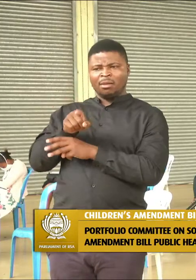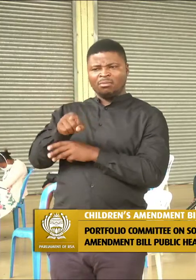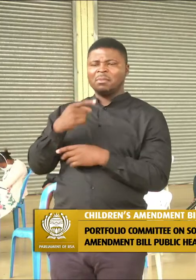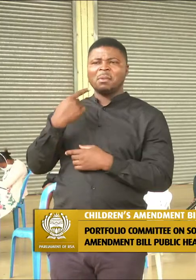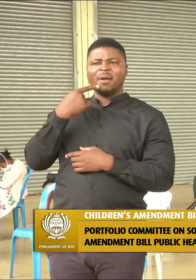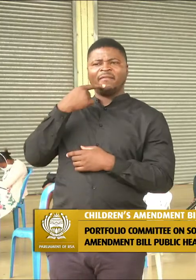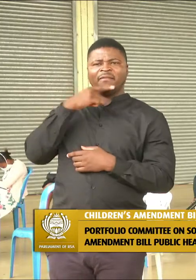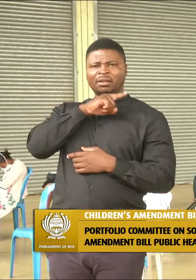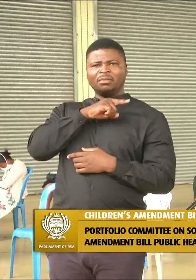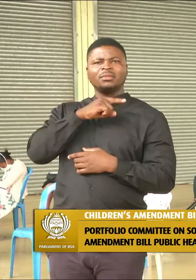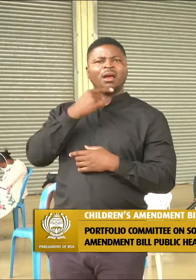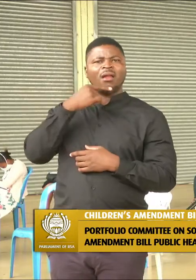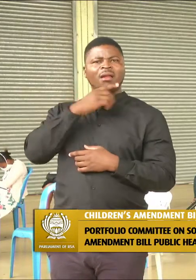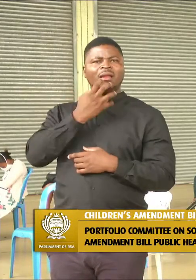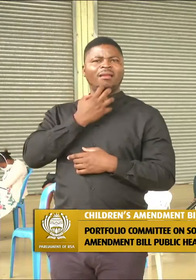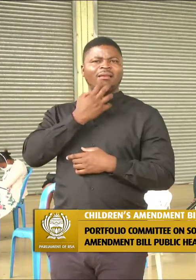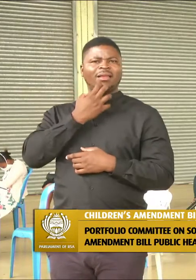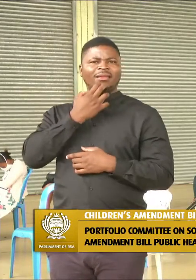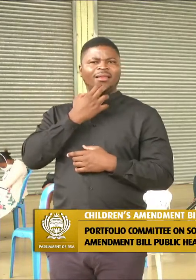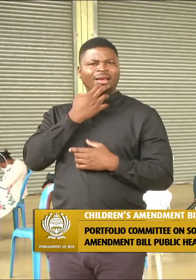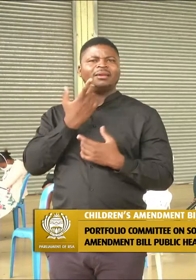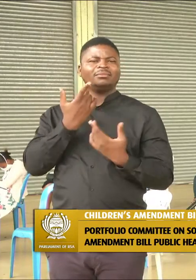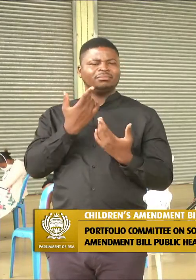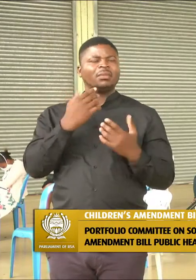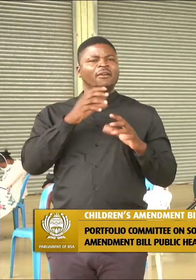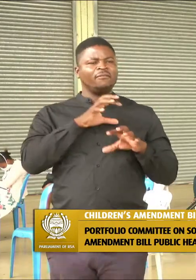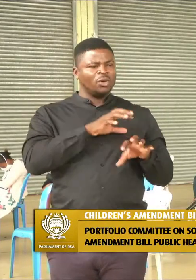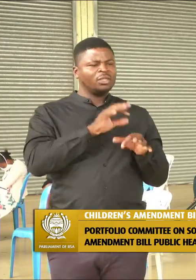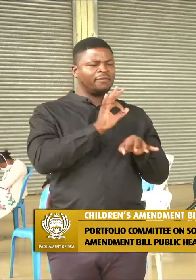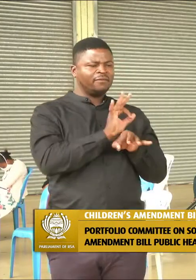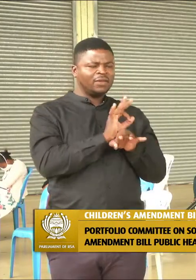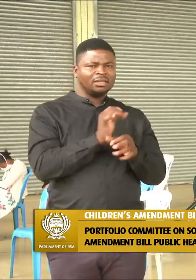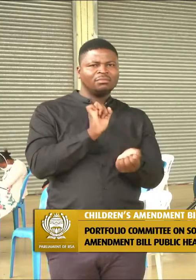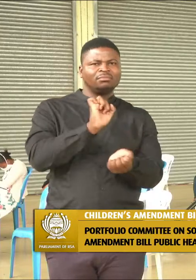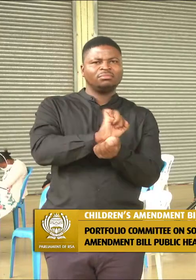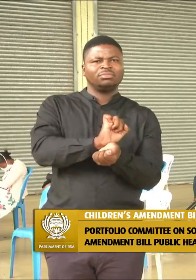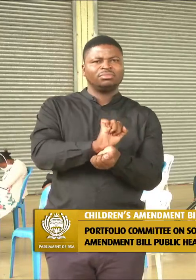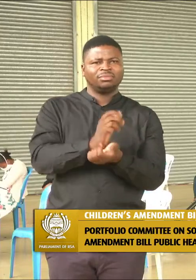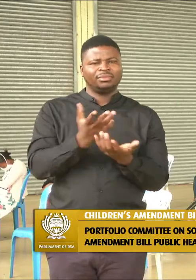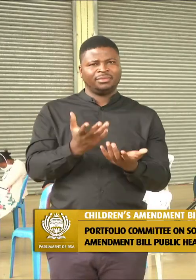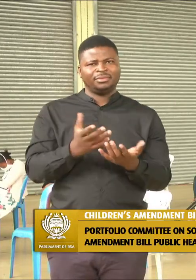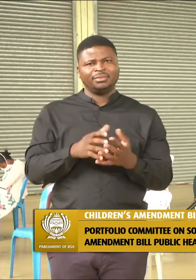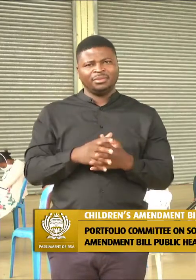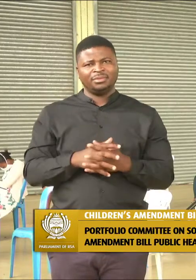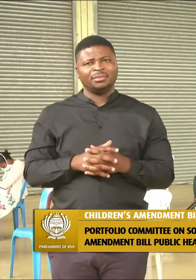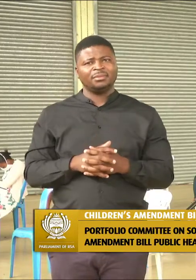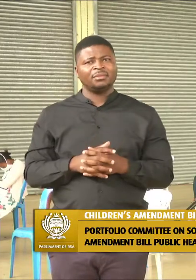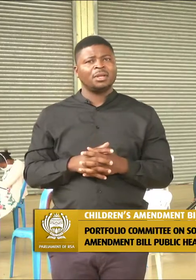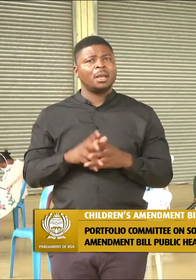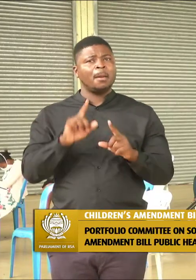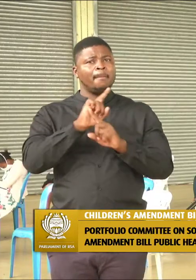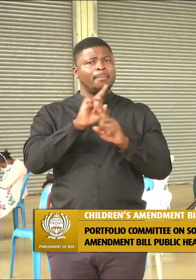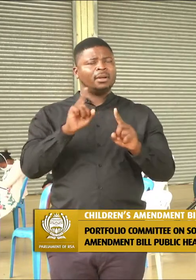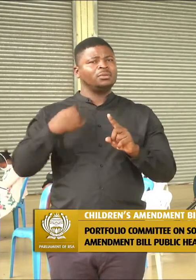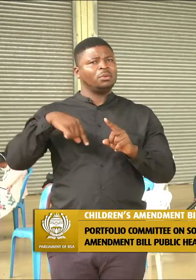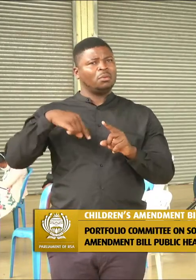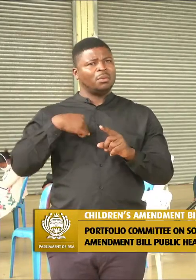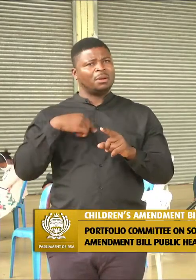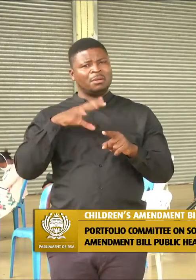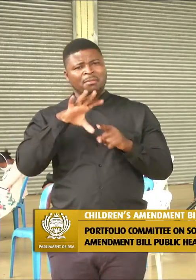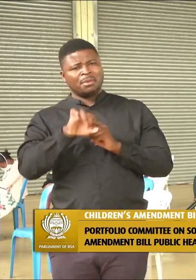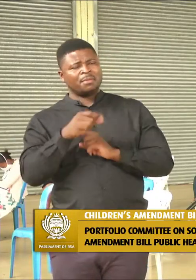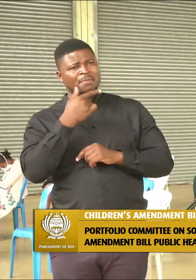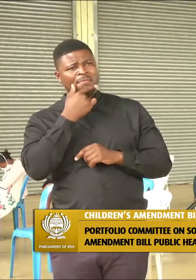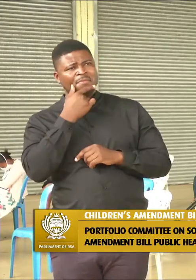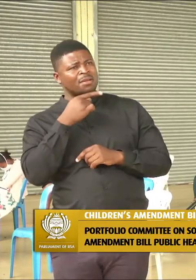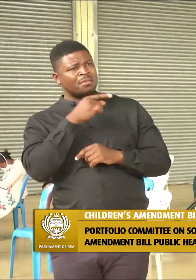into engekho. There seems to be no repercussion for this. Kubonakale ngazuthi ke